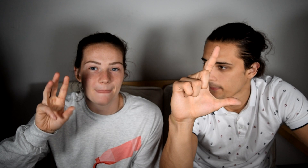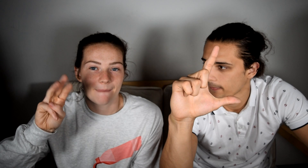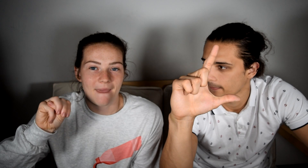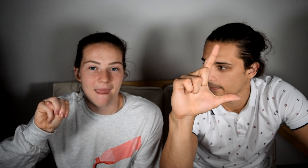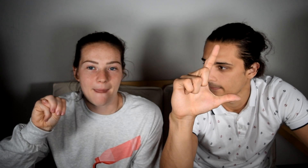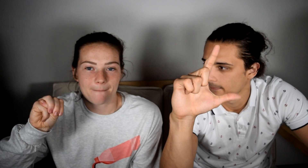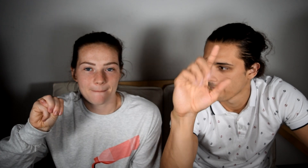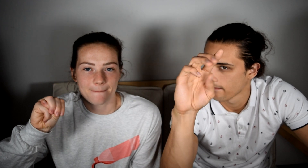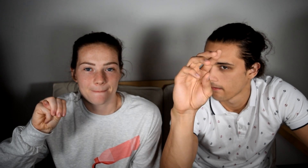M.